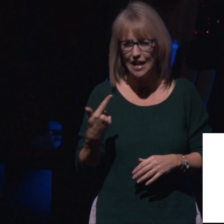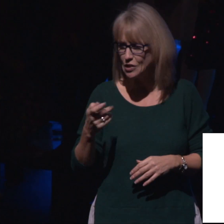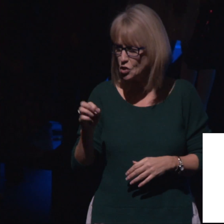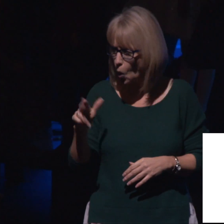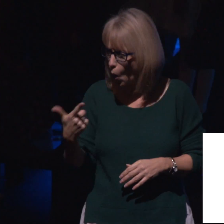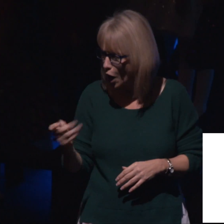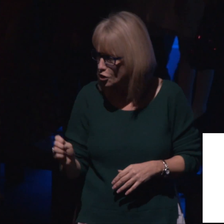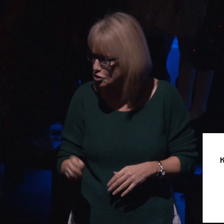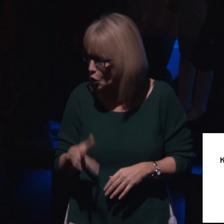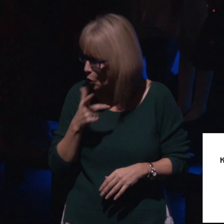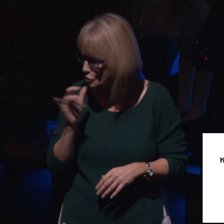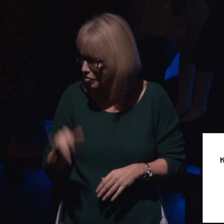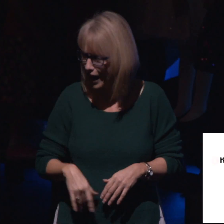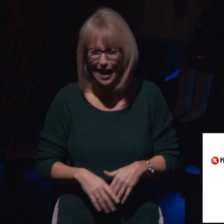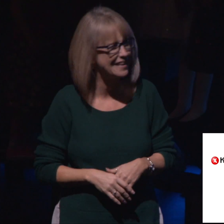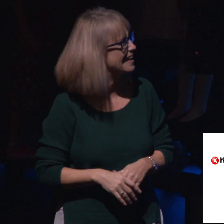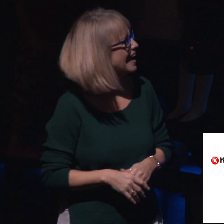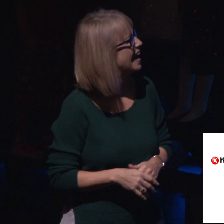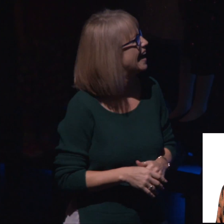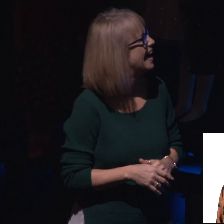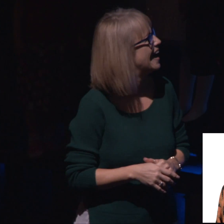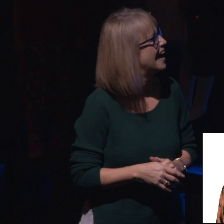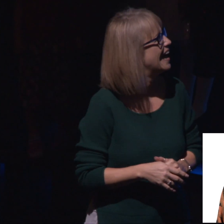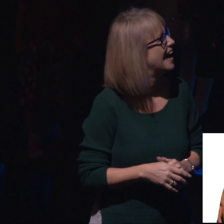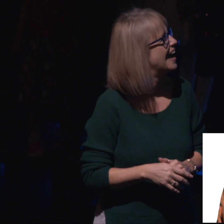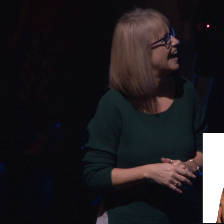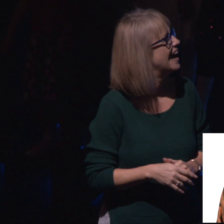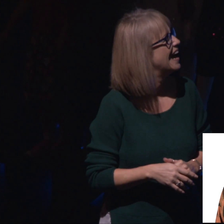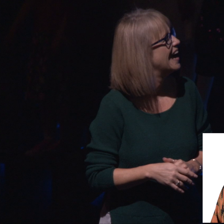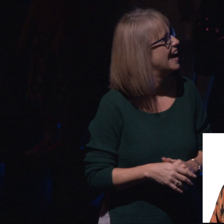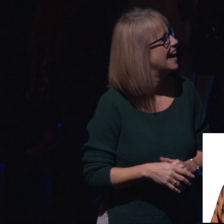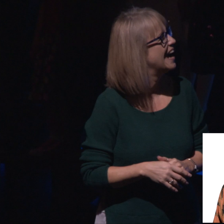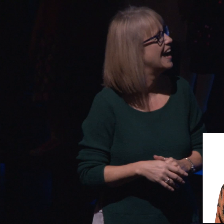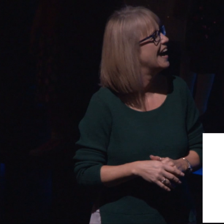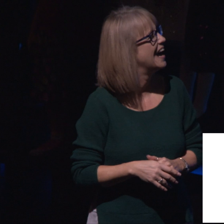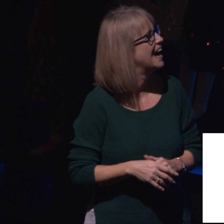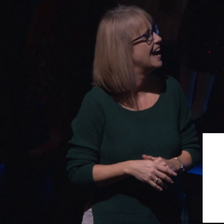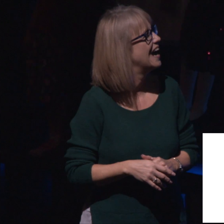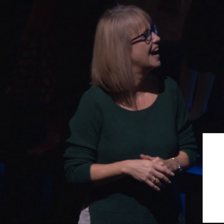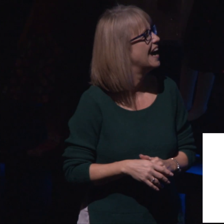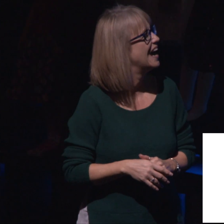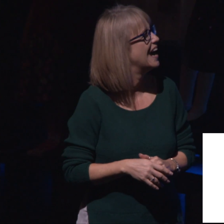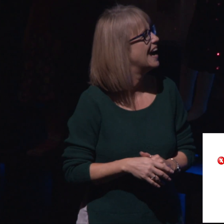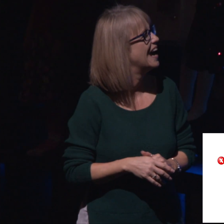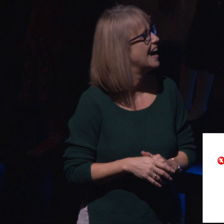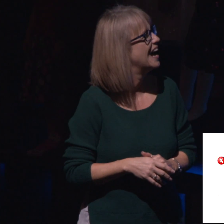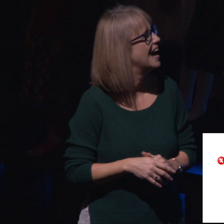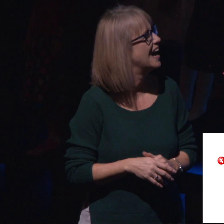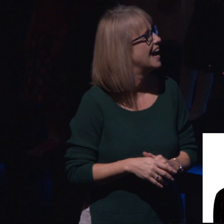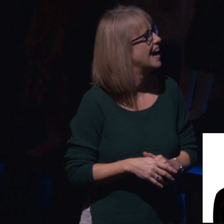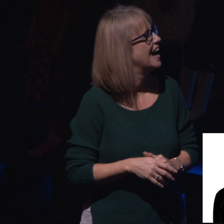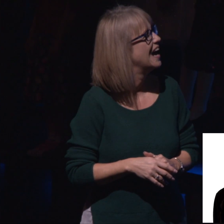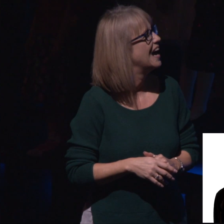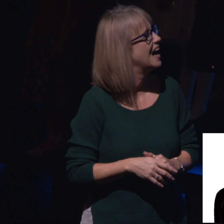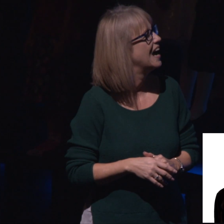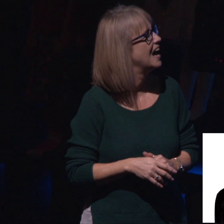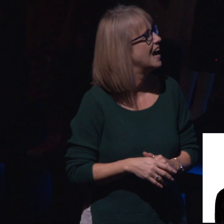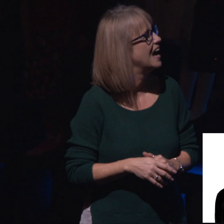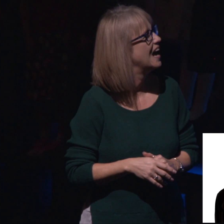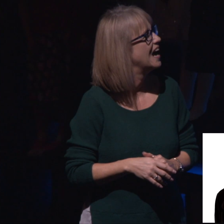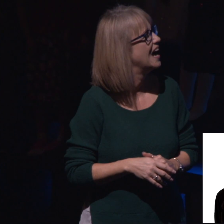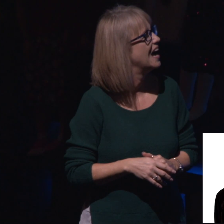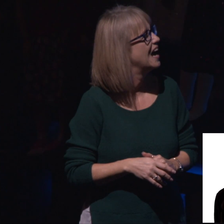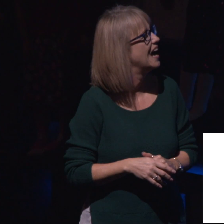George. King Arthur. Goliath. Henry.